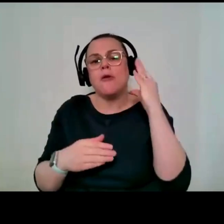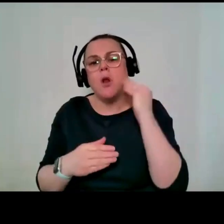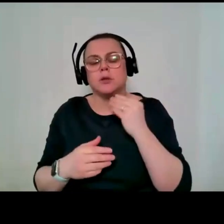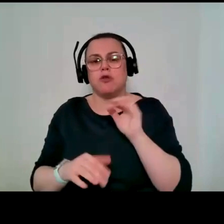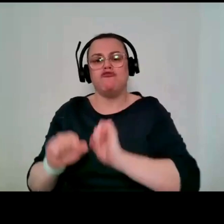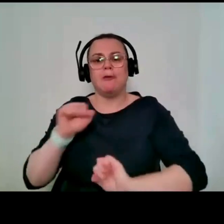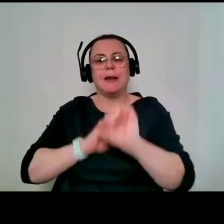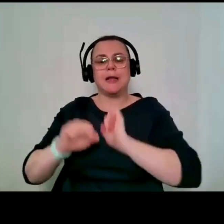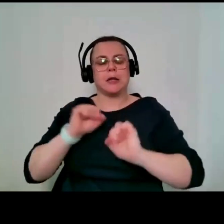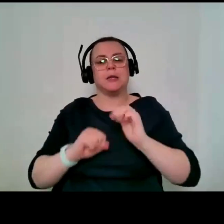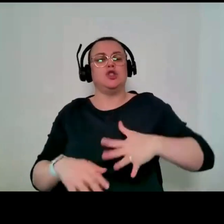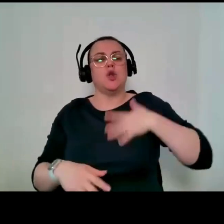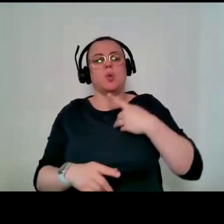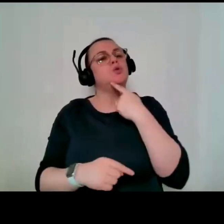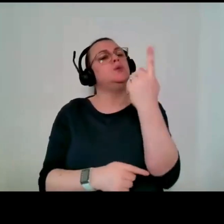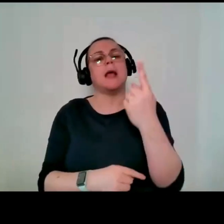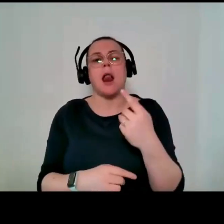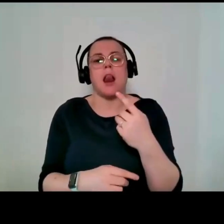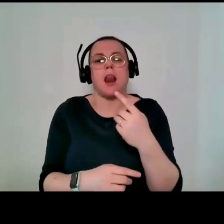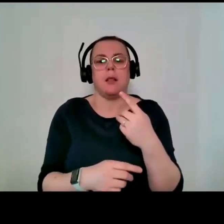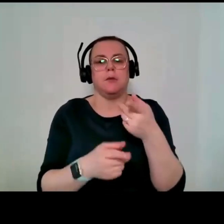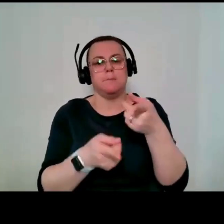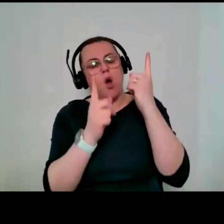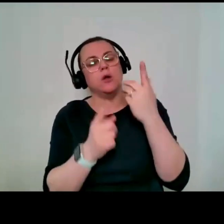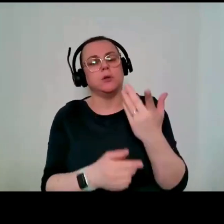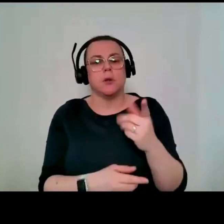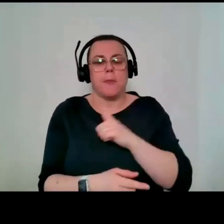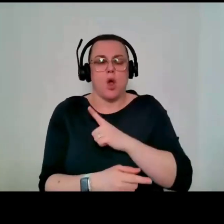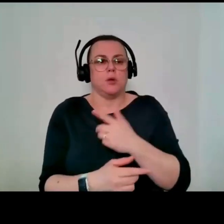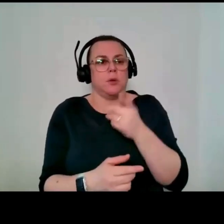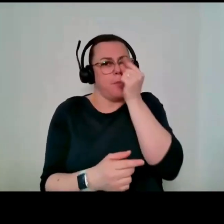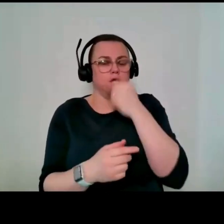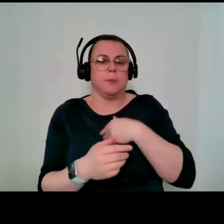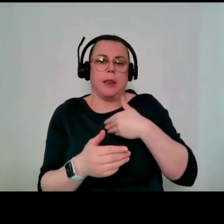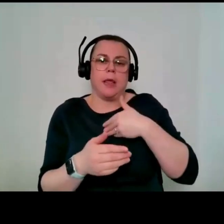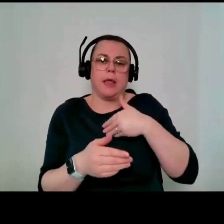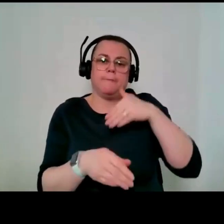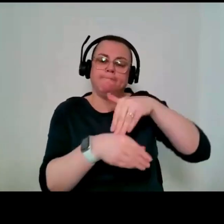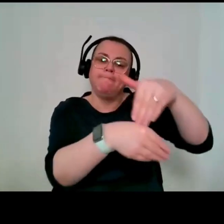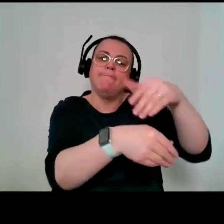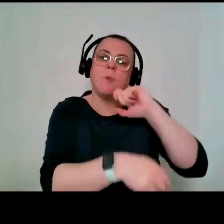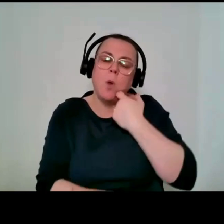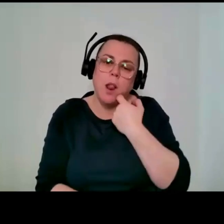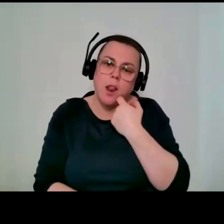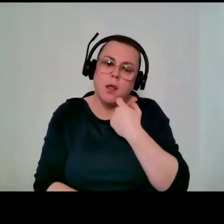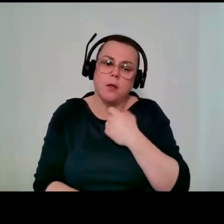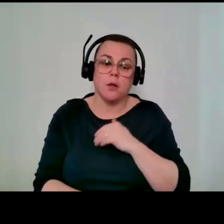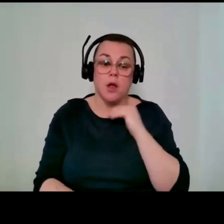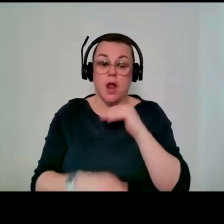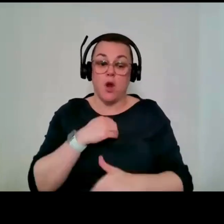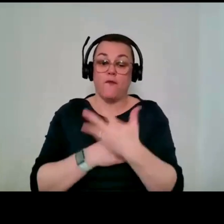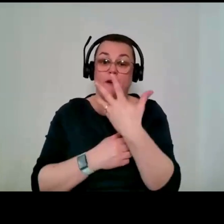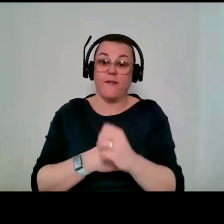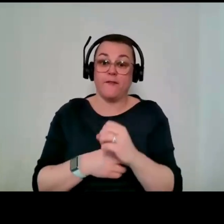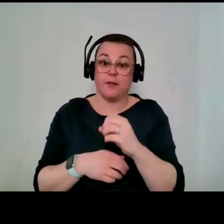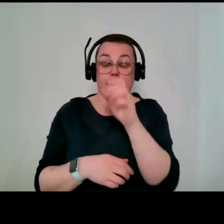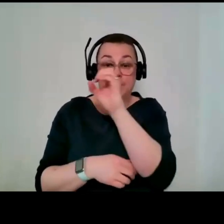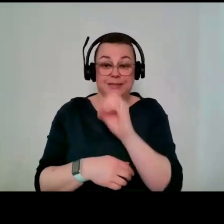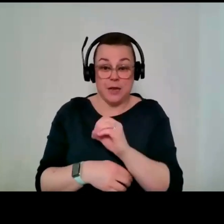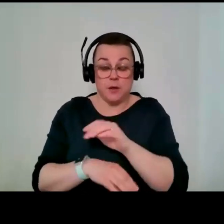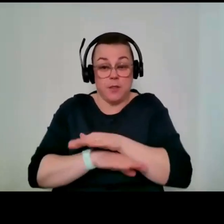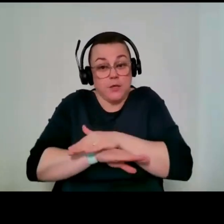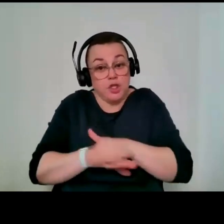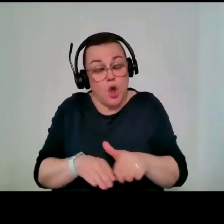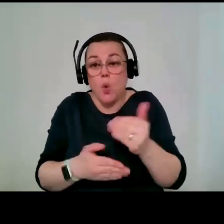their employer for fear of consequences. So for over 50% of us, there is no